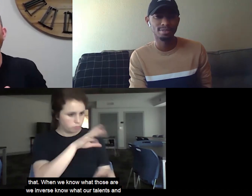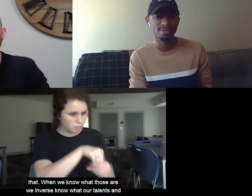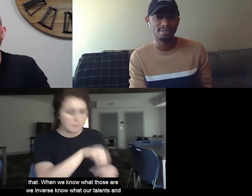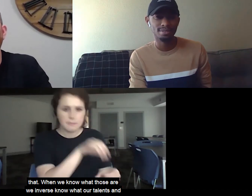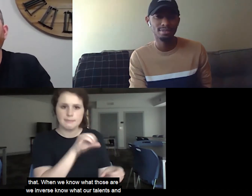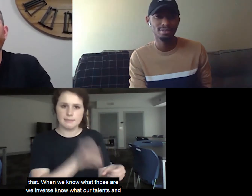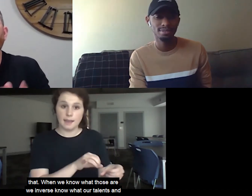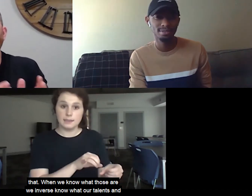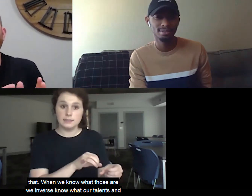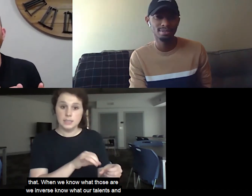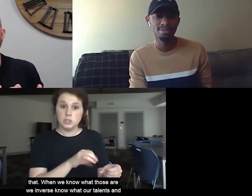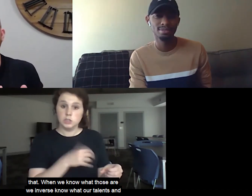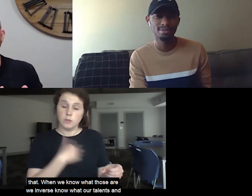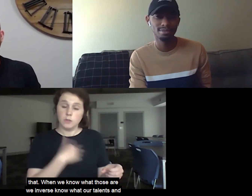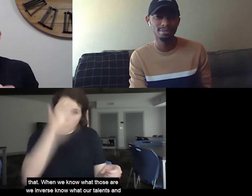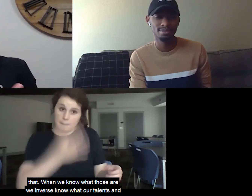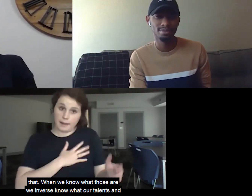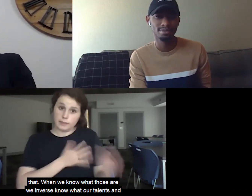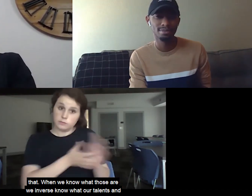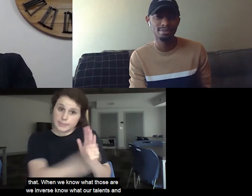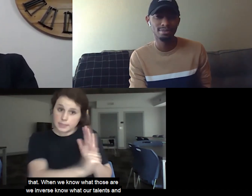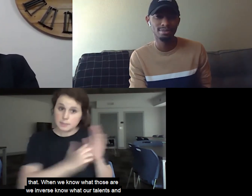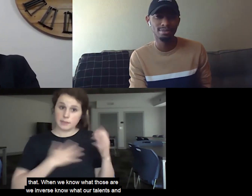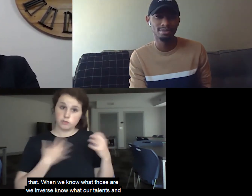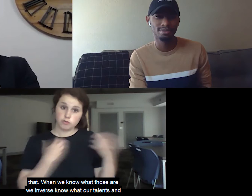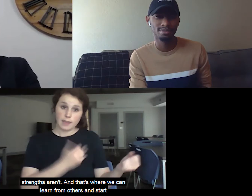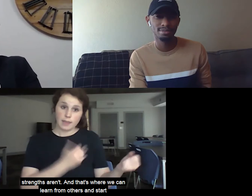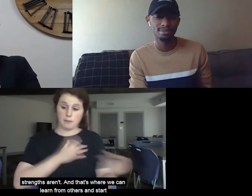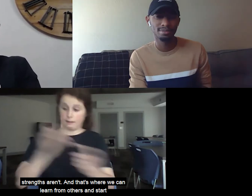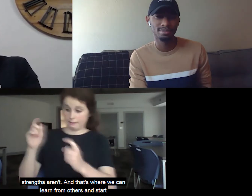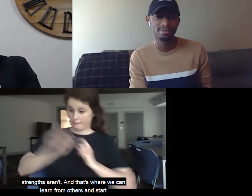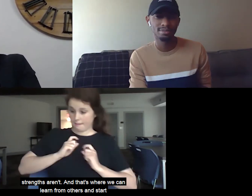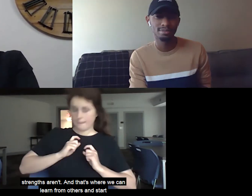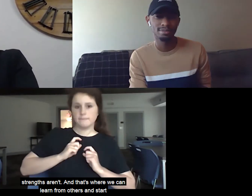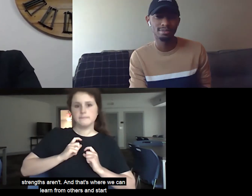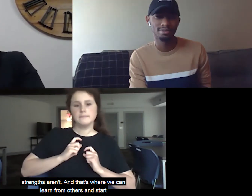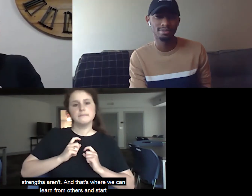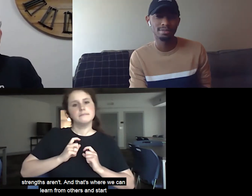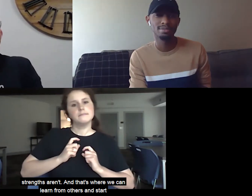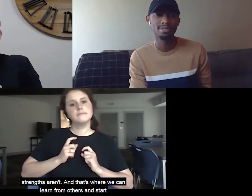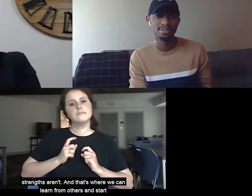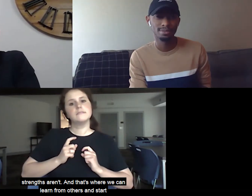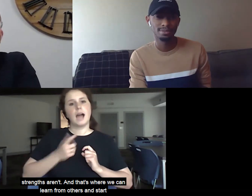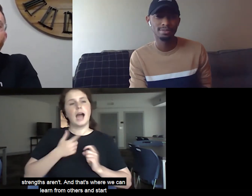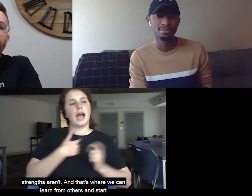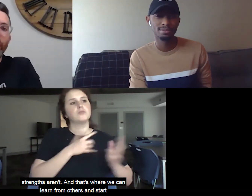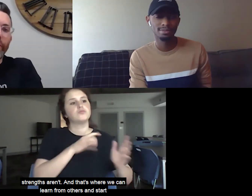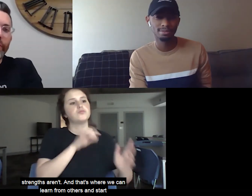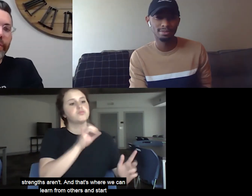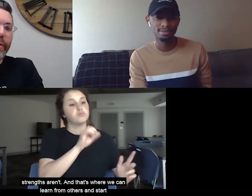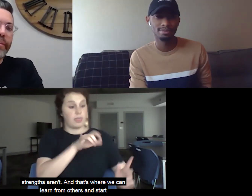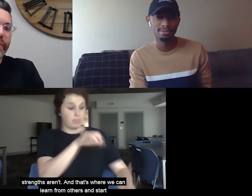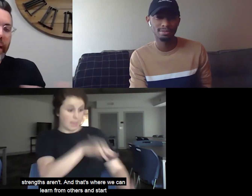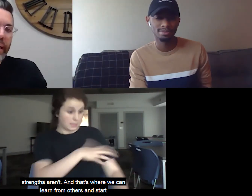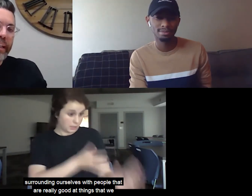those are, we inverse know what our talents and strengths aren't. And that's where we can learn